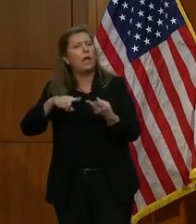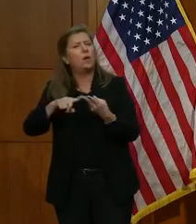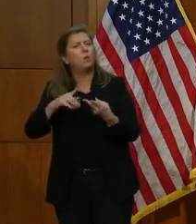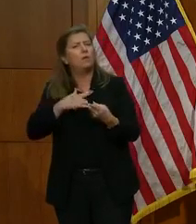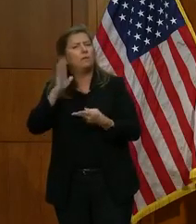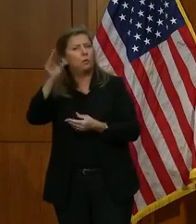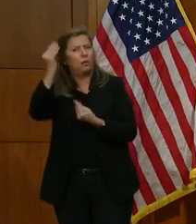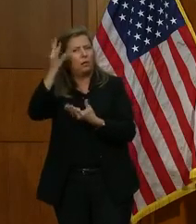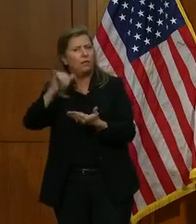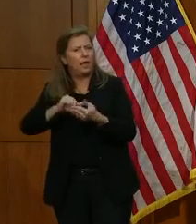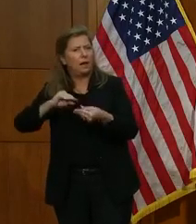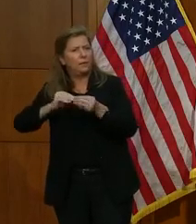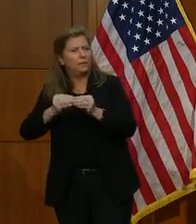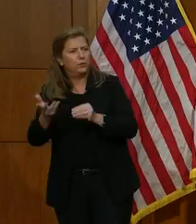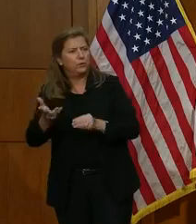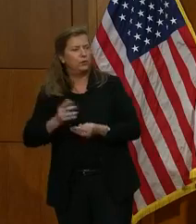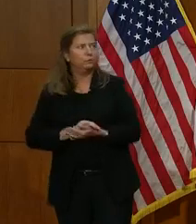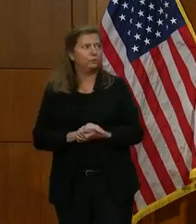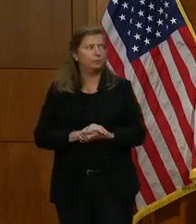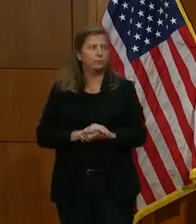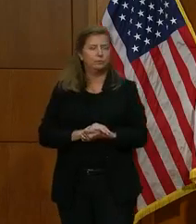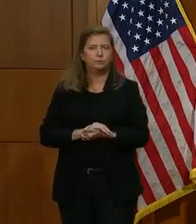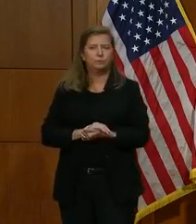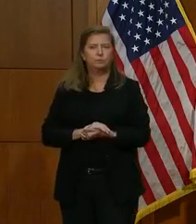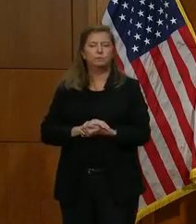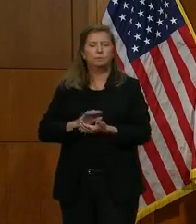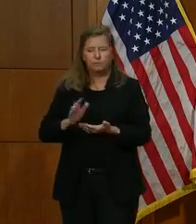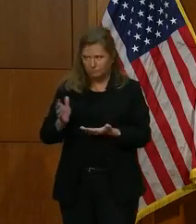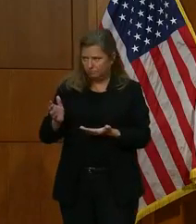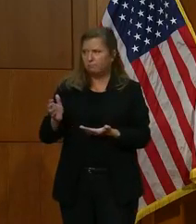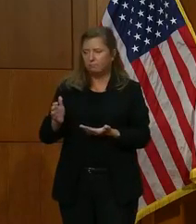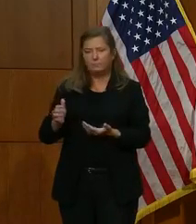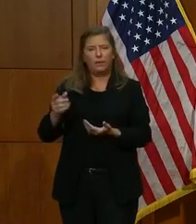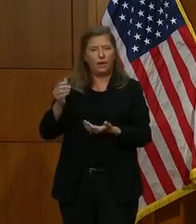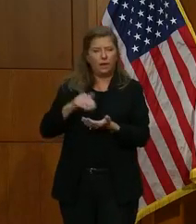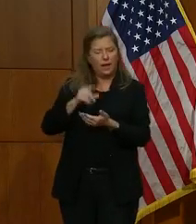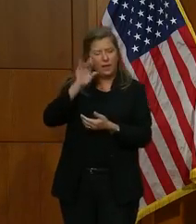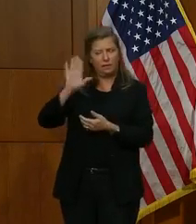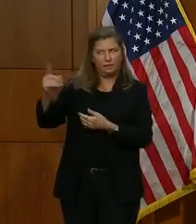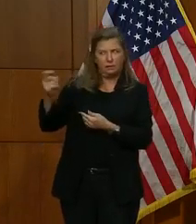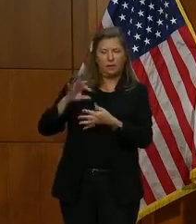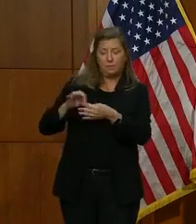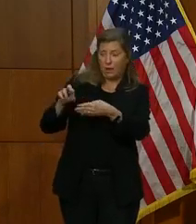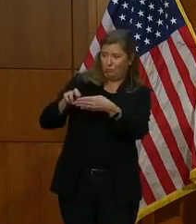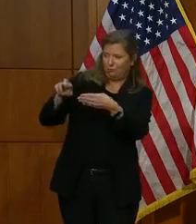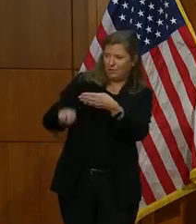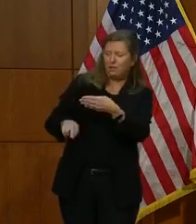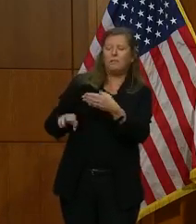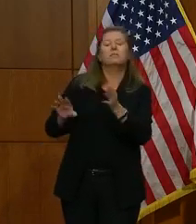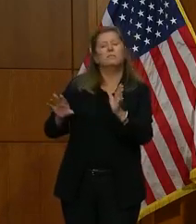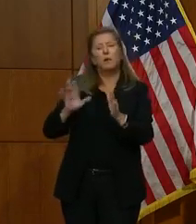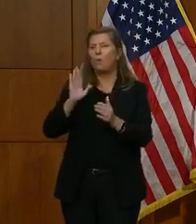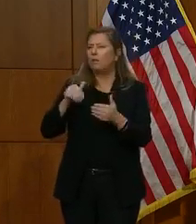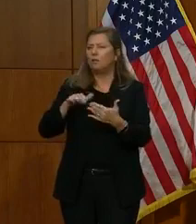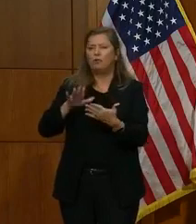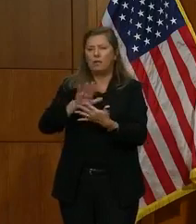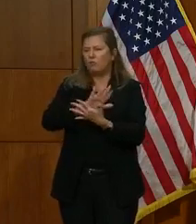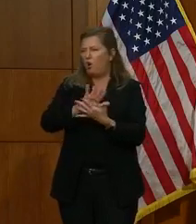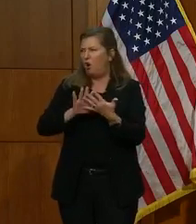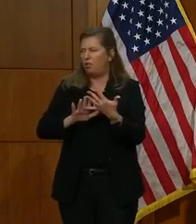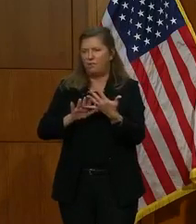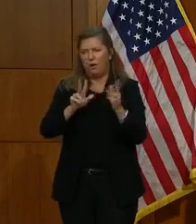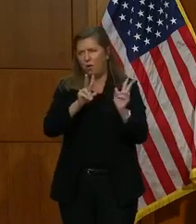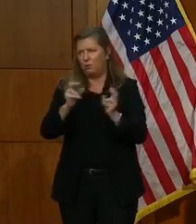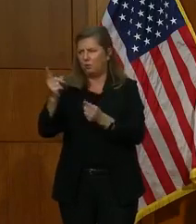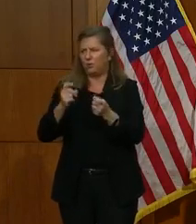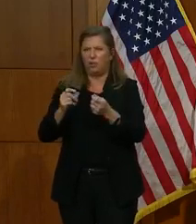that might be available? So again, I think the question about results, we're going to address all of those at 4 p.m.